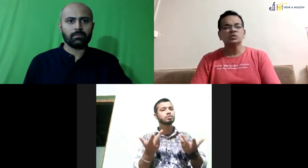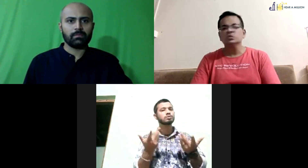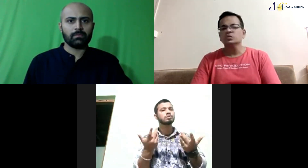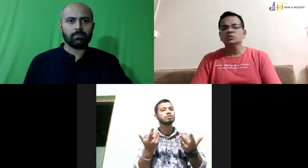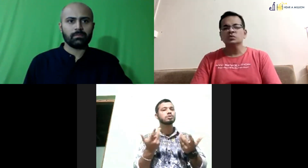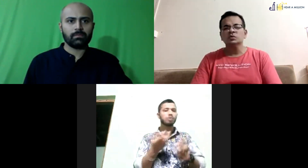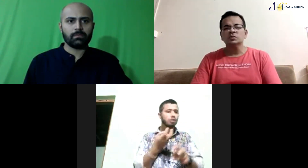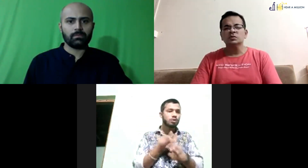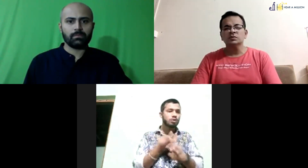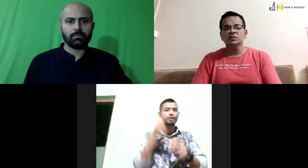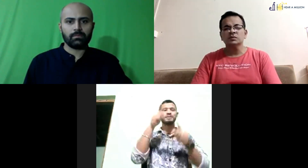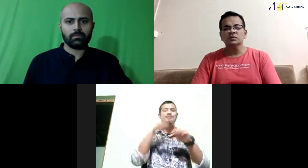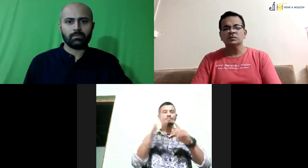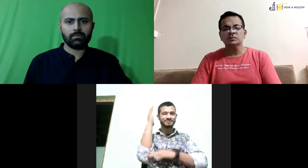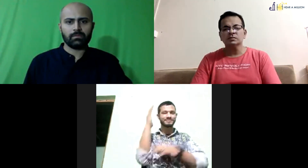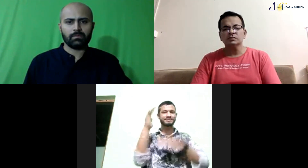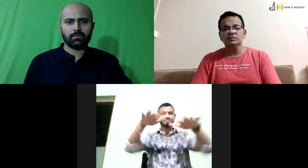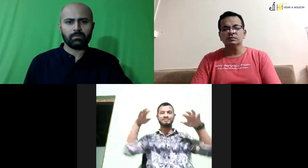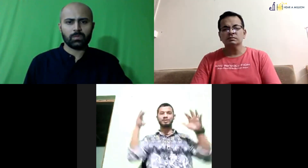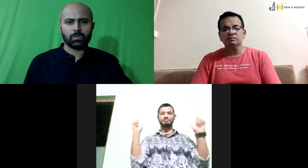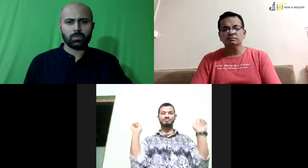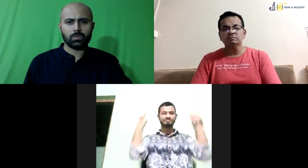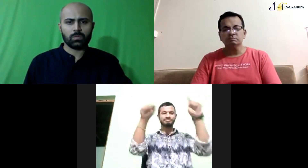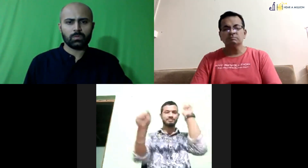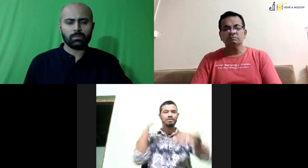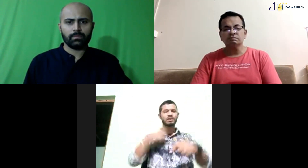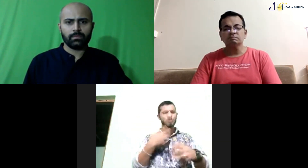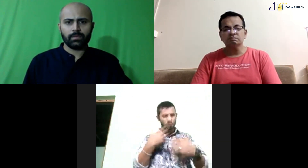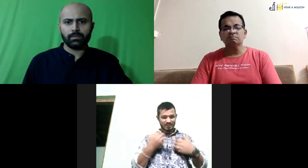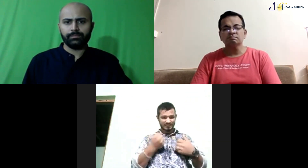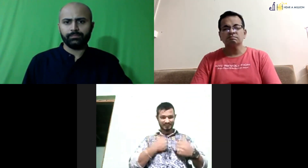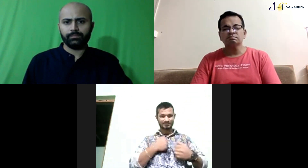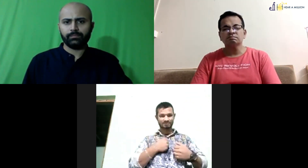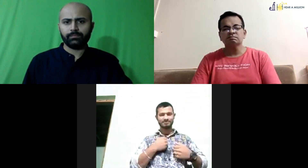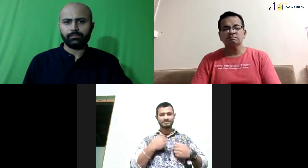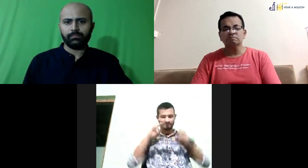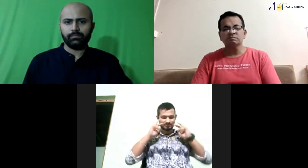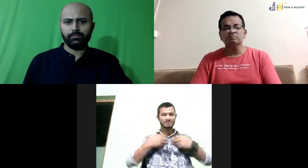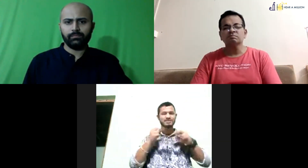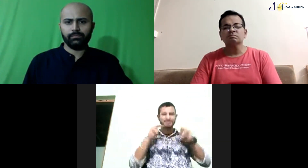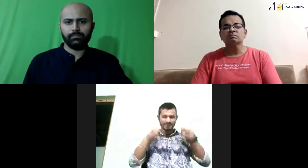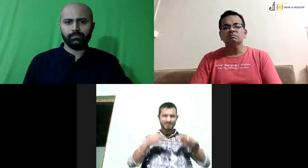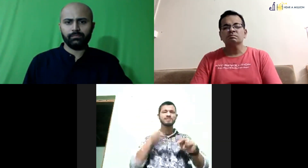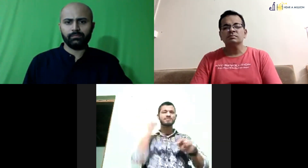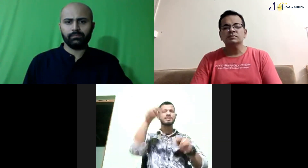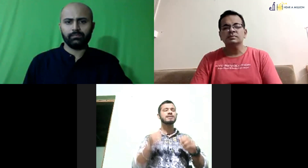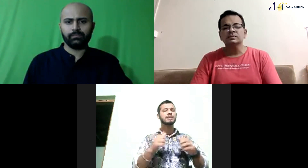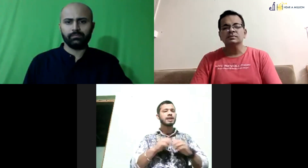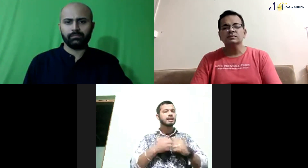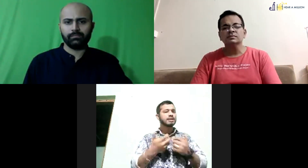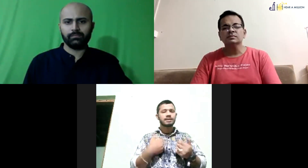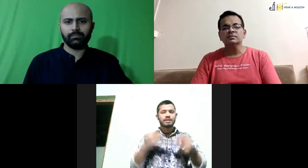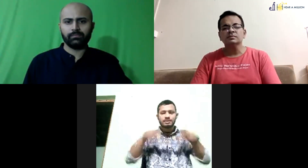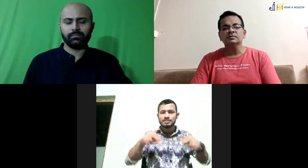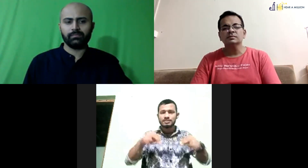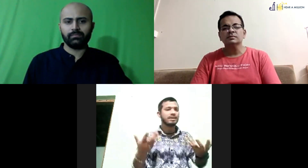places. How we can go from one place to another if it would be difficult, whenever we have the organization and the events.